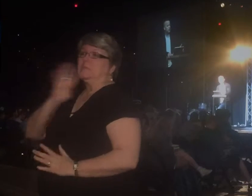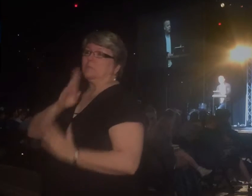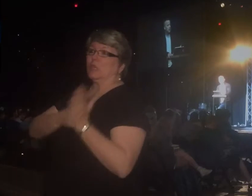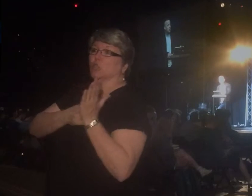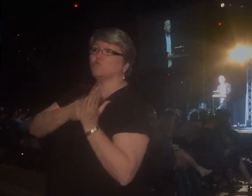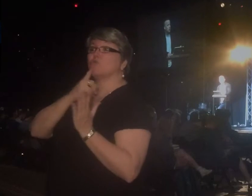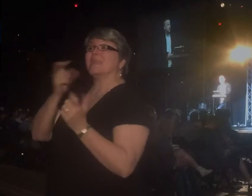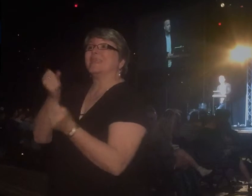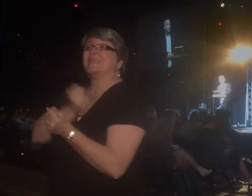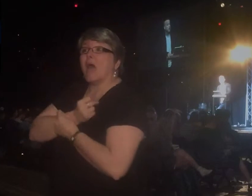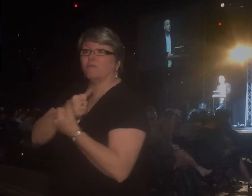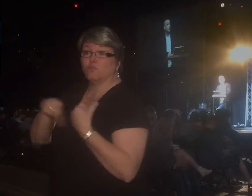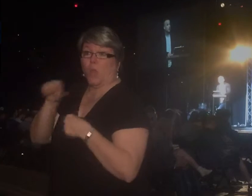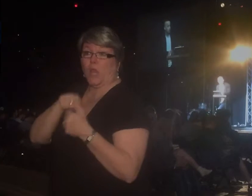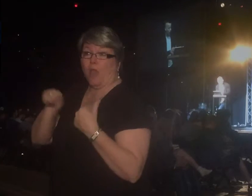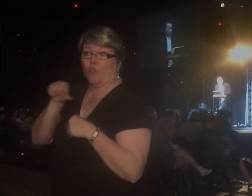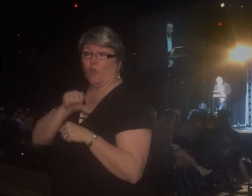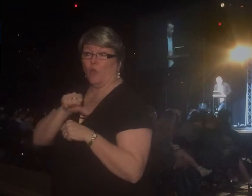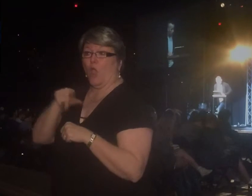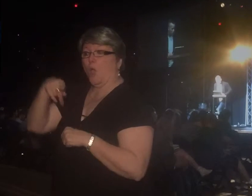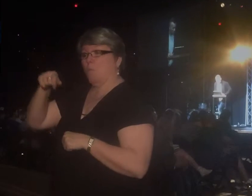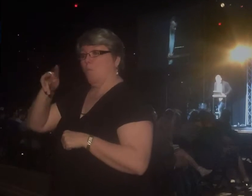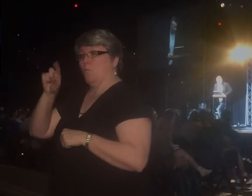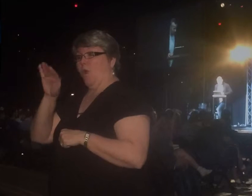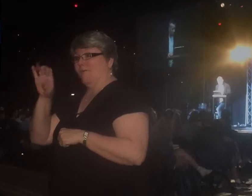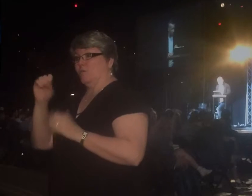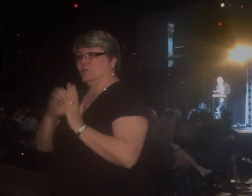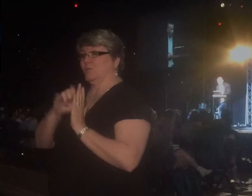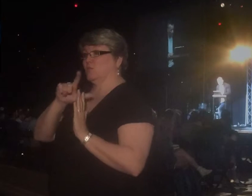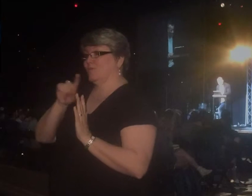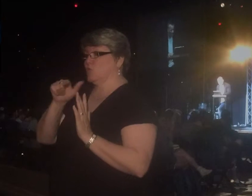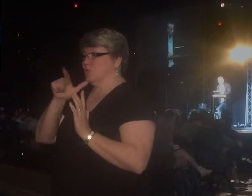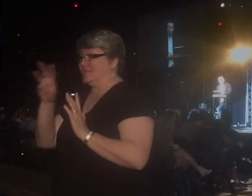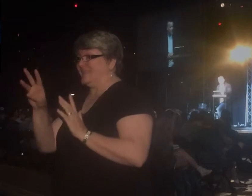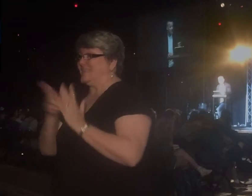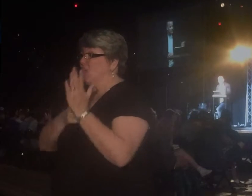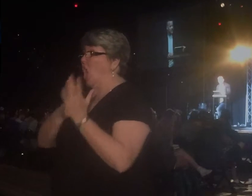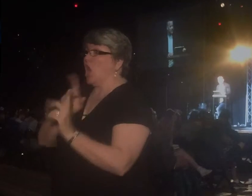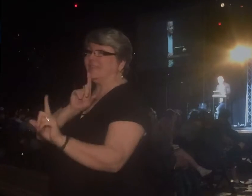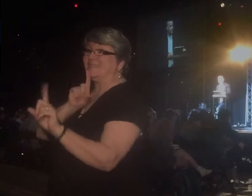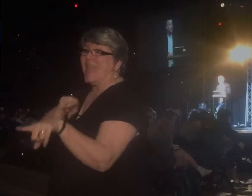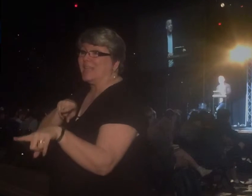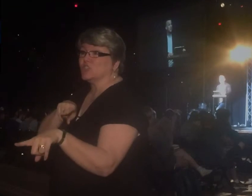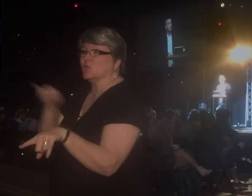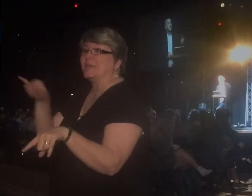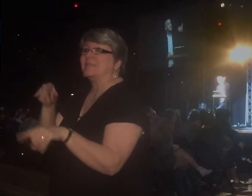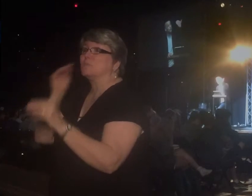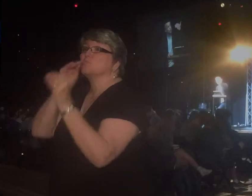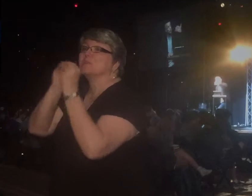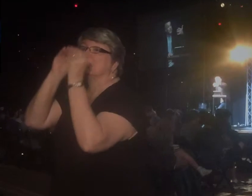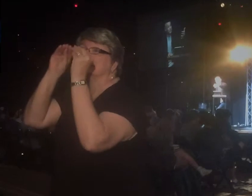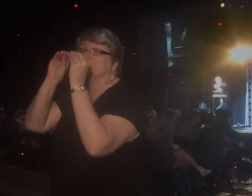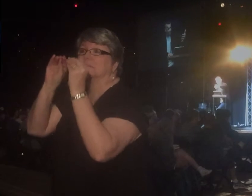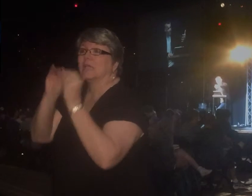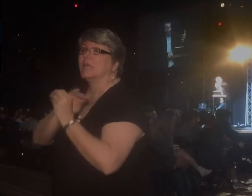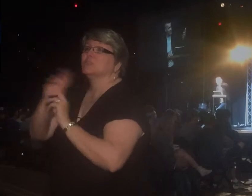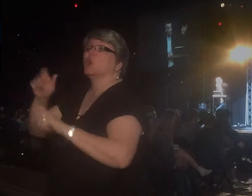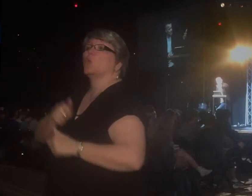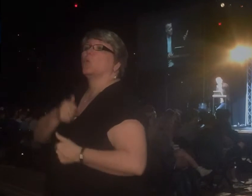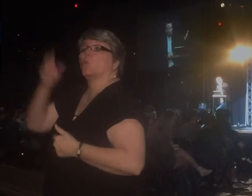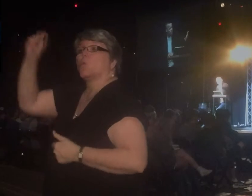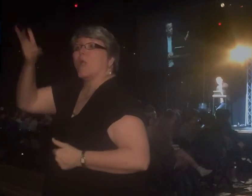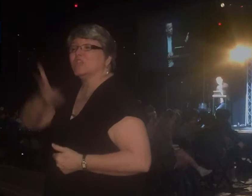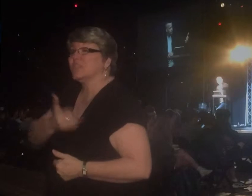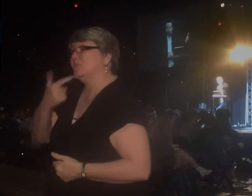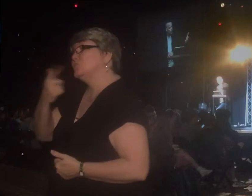speak the truth in love to one another. Proverbs 24:26 says an honest answer is a kiss on the lips. It's a gracious